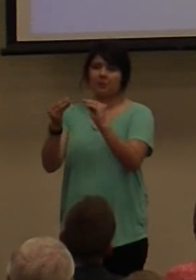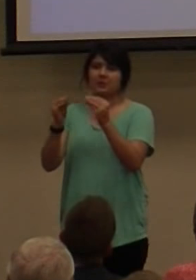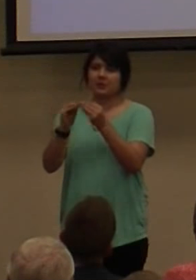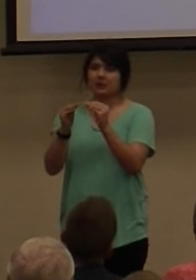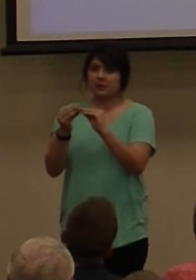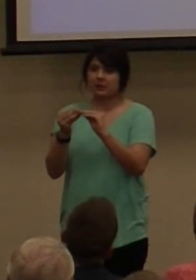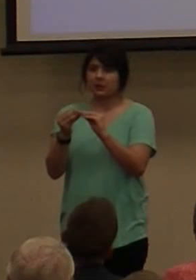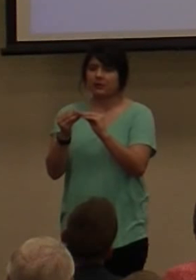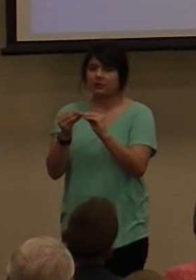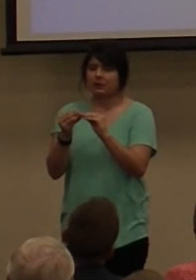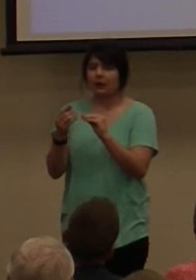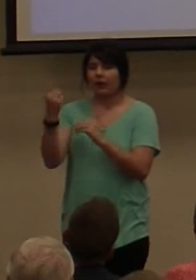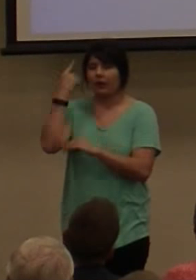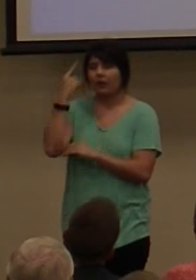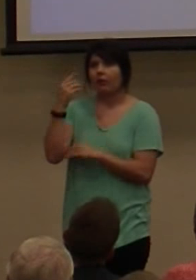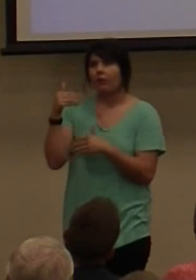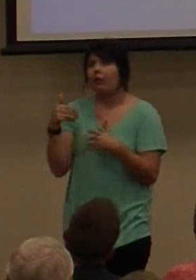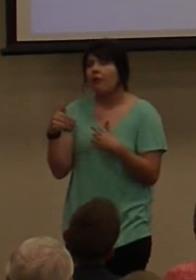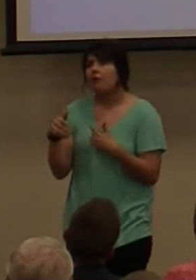I think